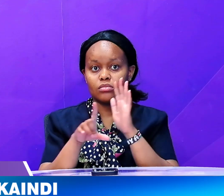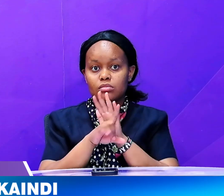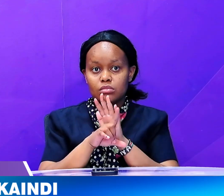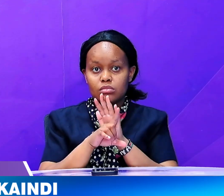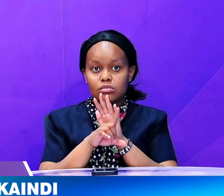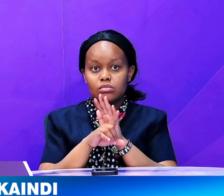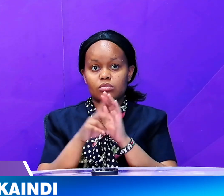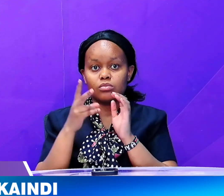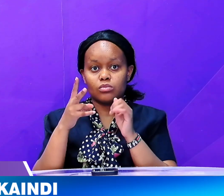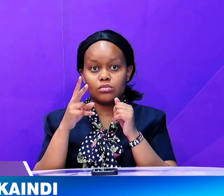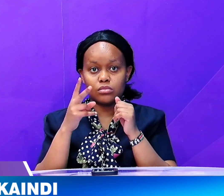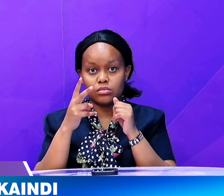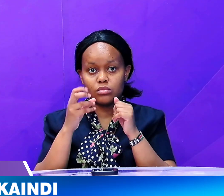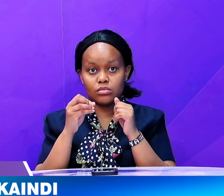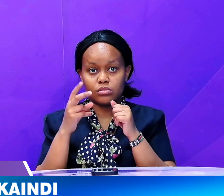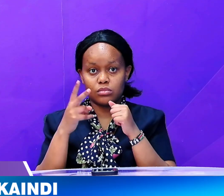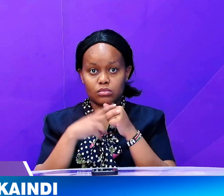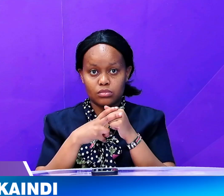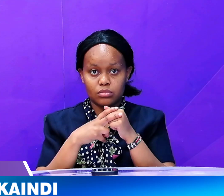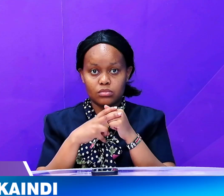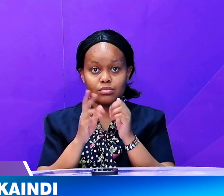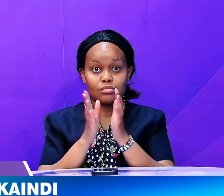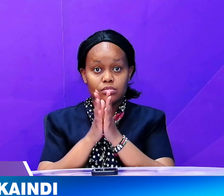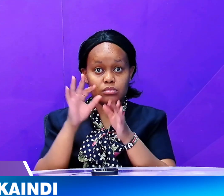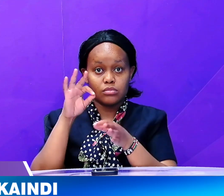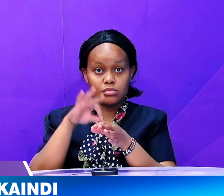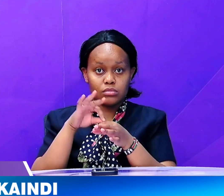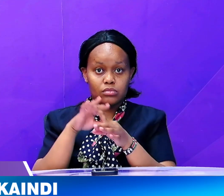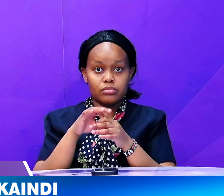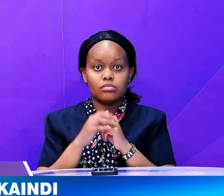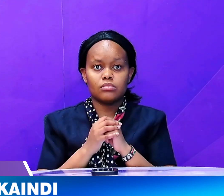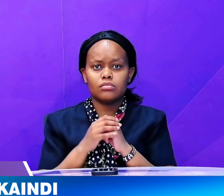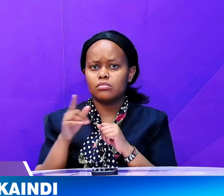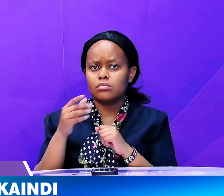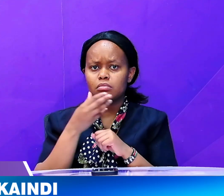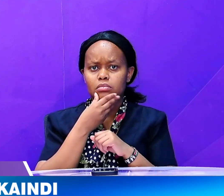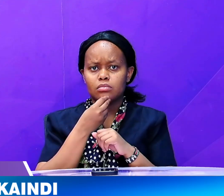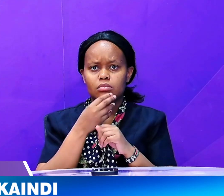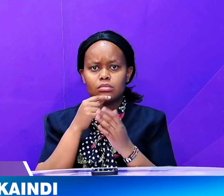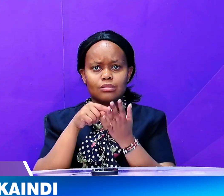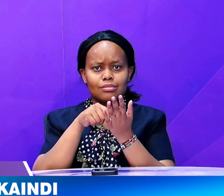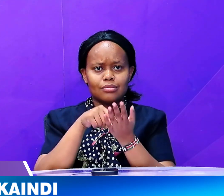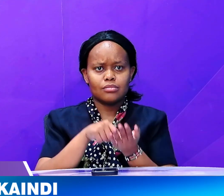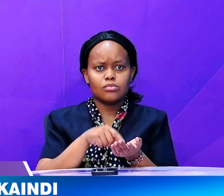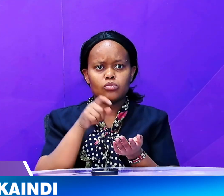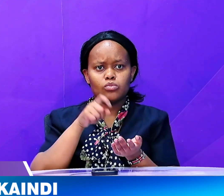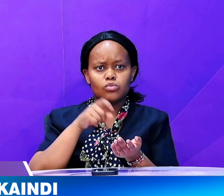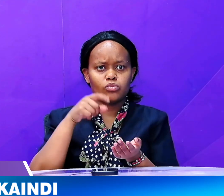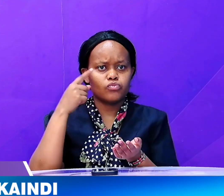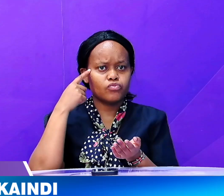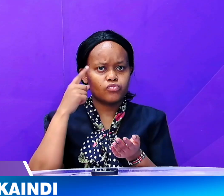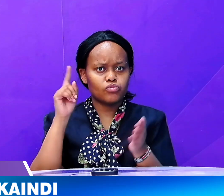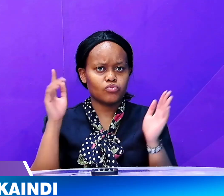currently has the time for political will to support necessary legislative